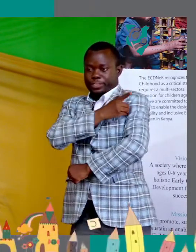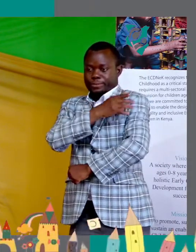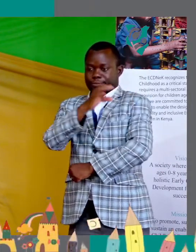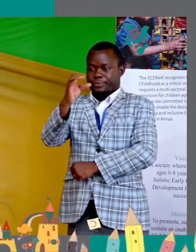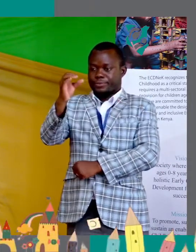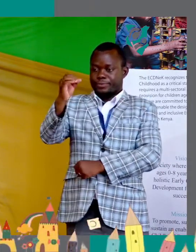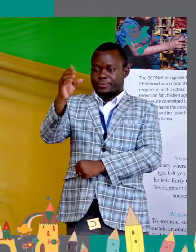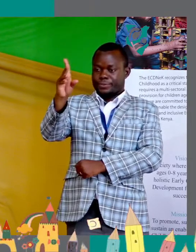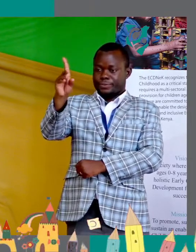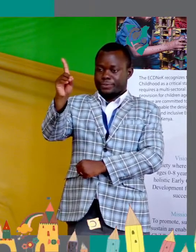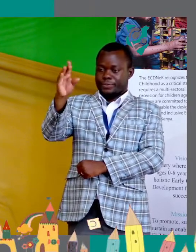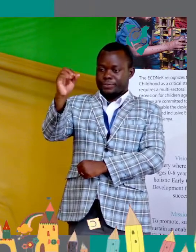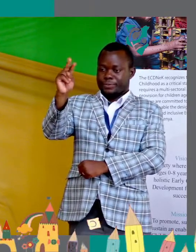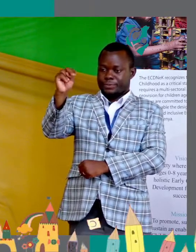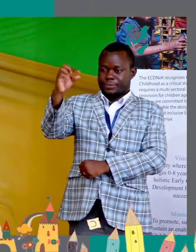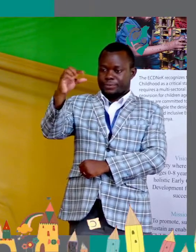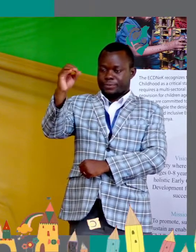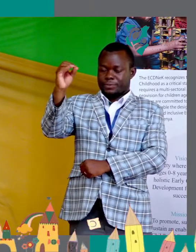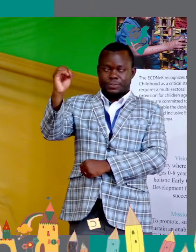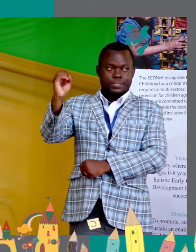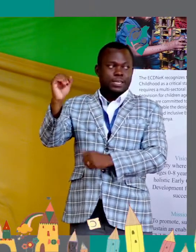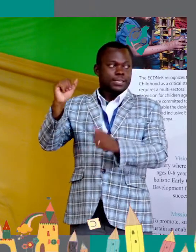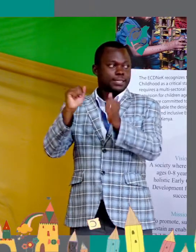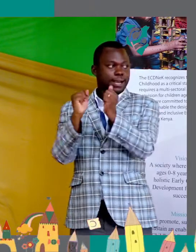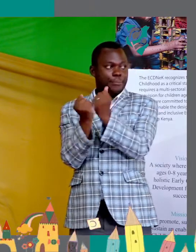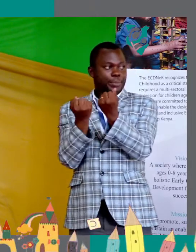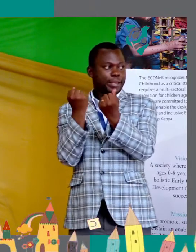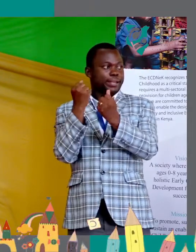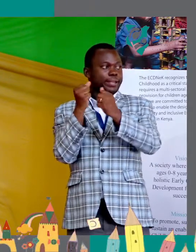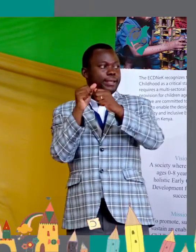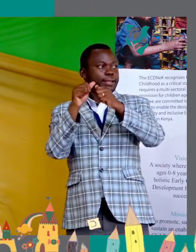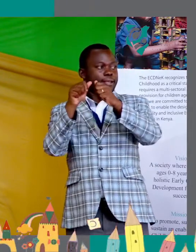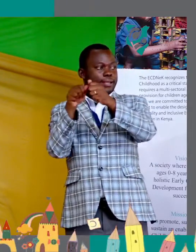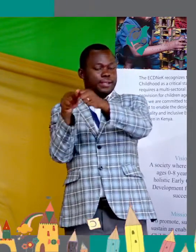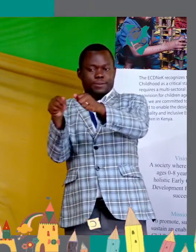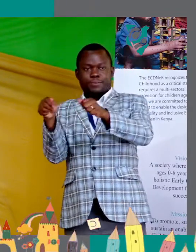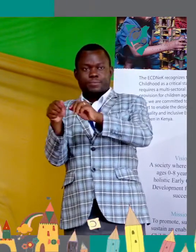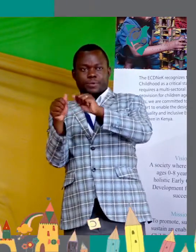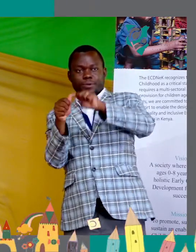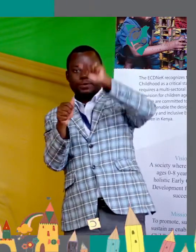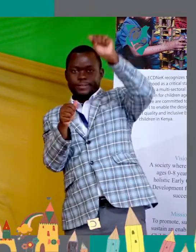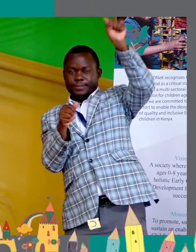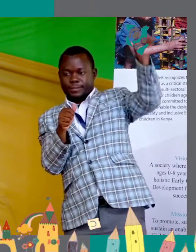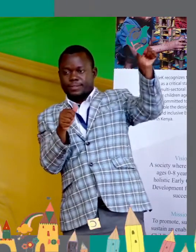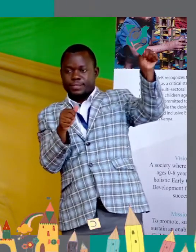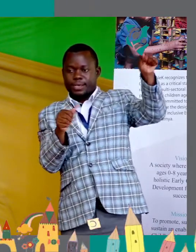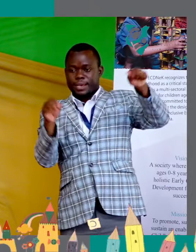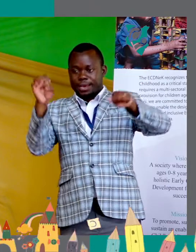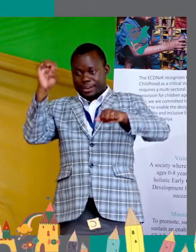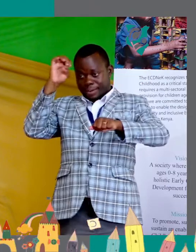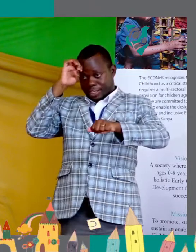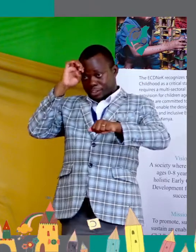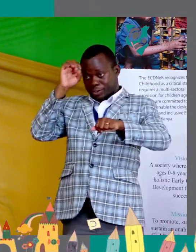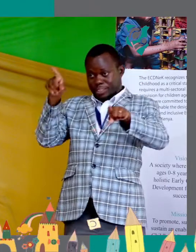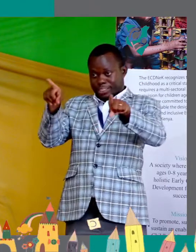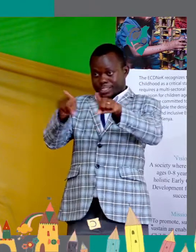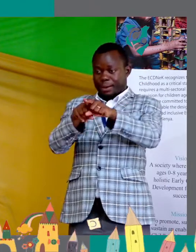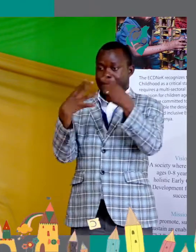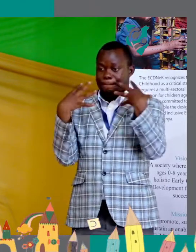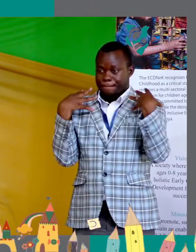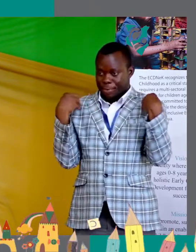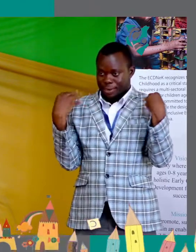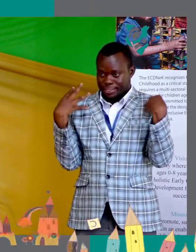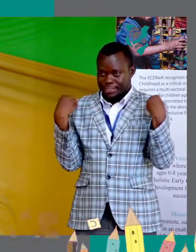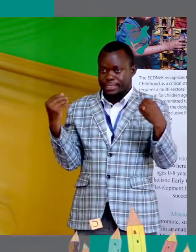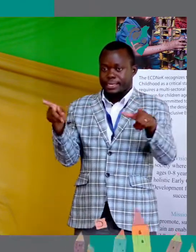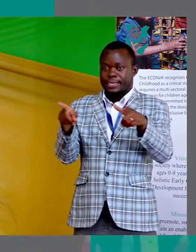happening in the room on the other side, the implication for practice and policy. Then breakout room number